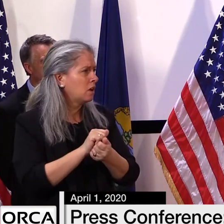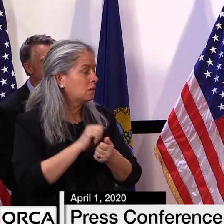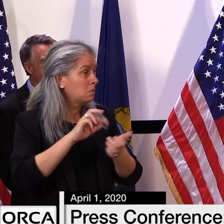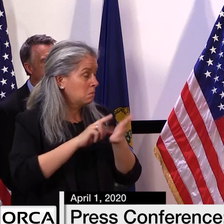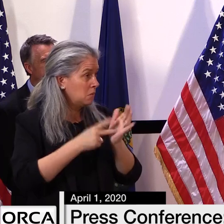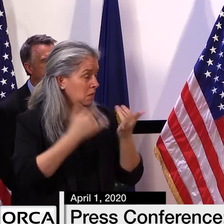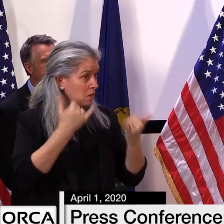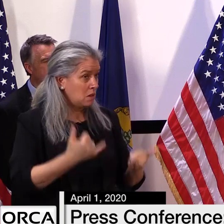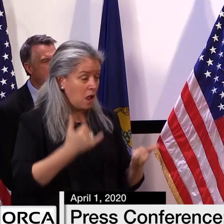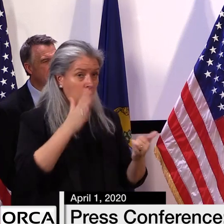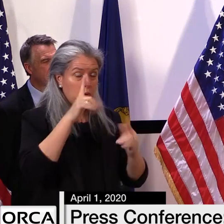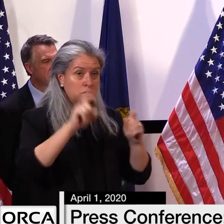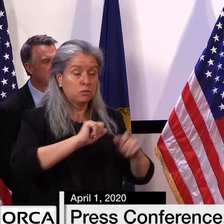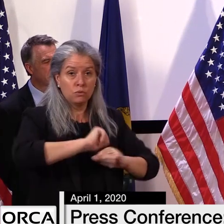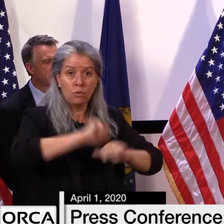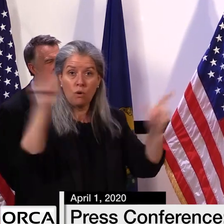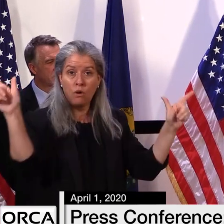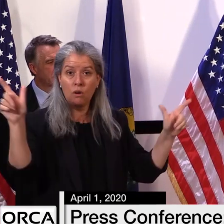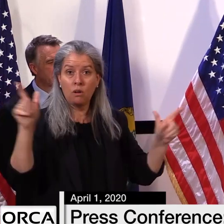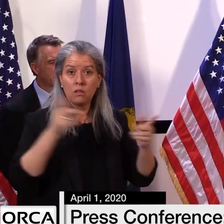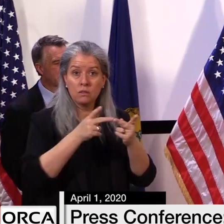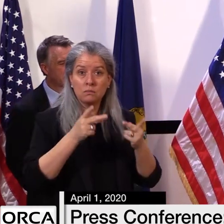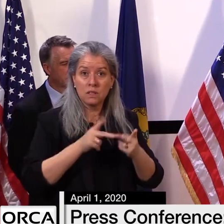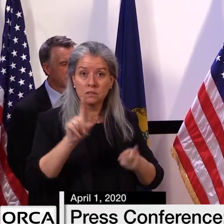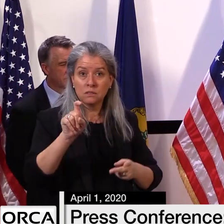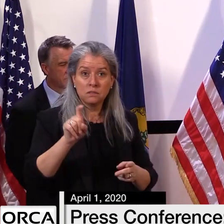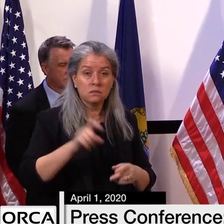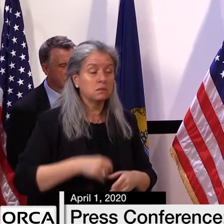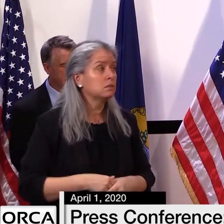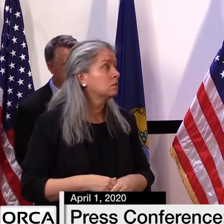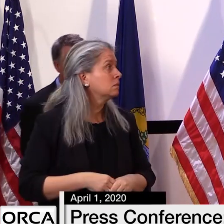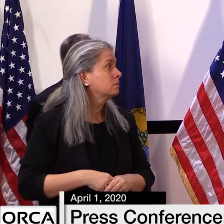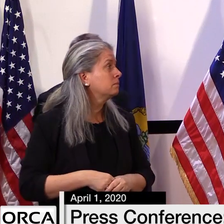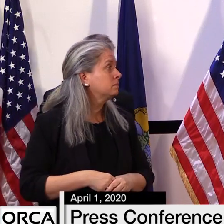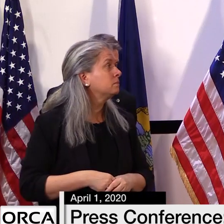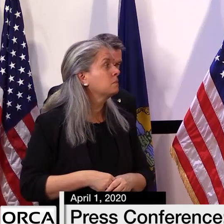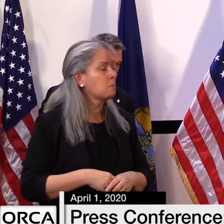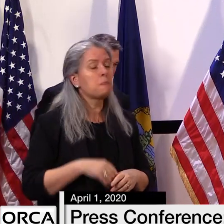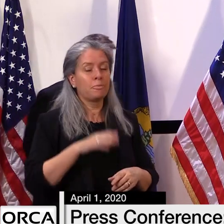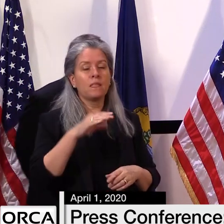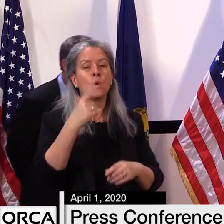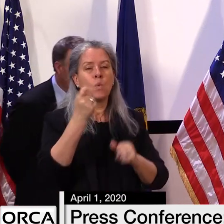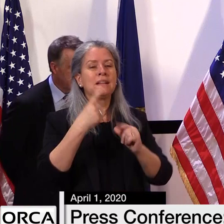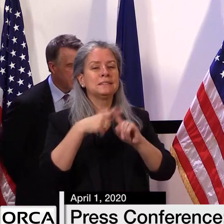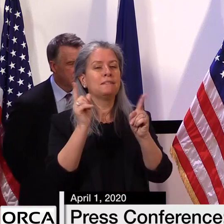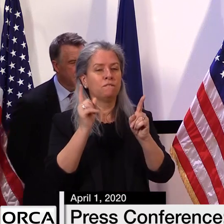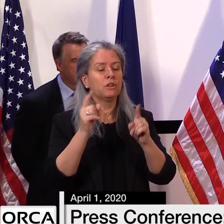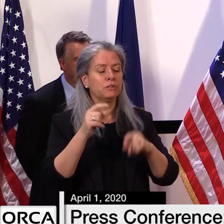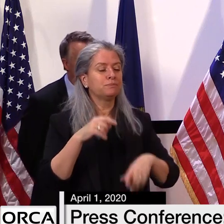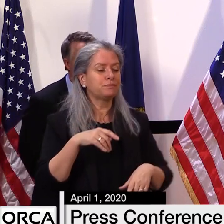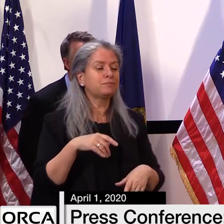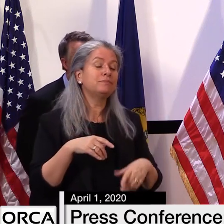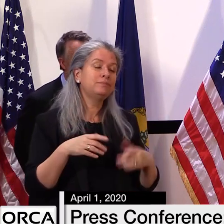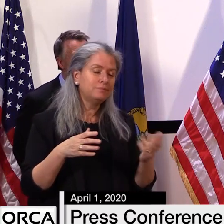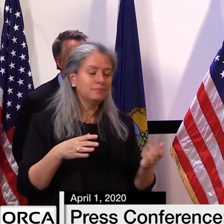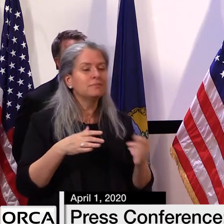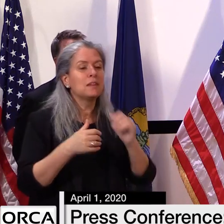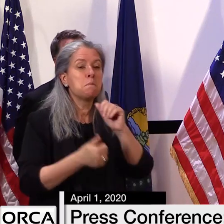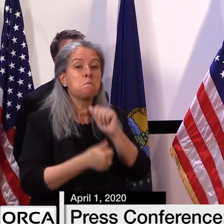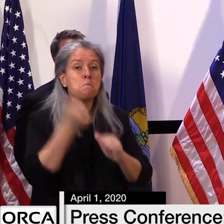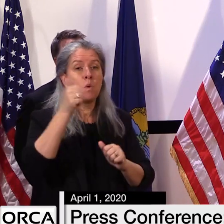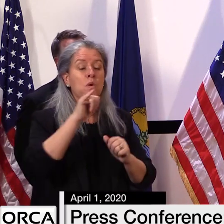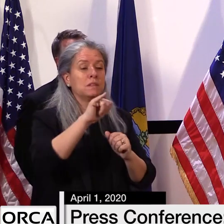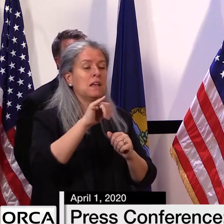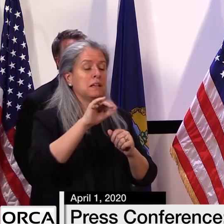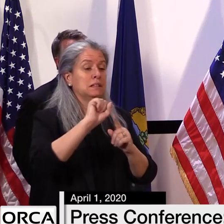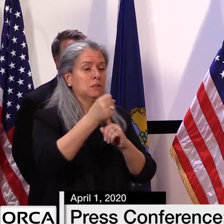any of the other facilities that now have cases? Thank you. So the thing that changed predominantly is, you know, most of the cases were at